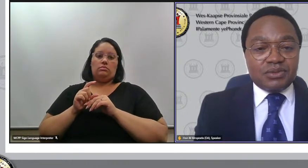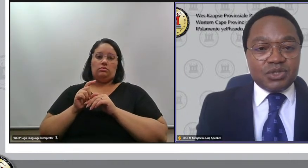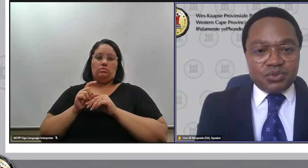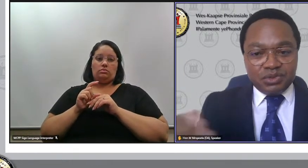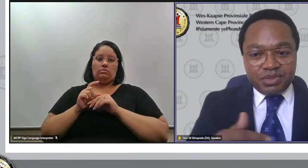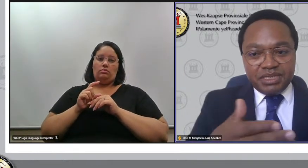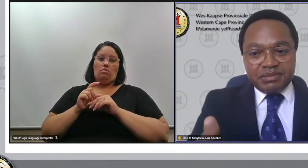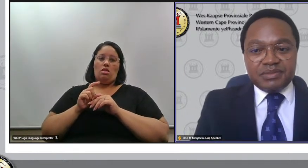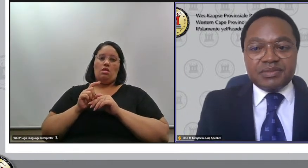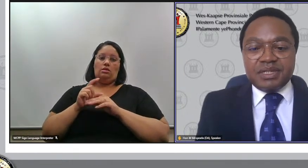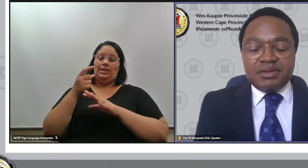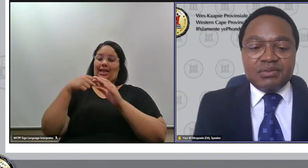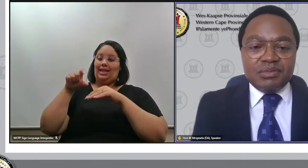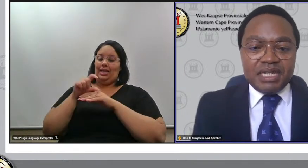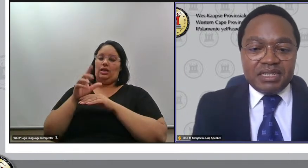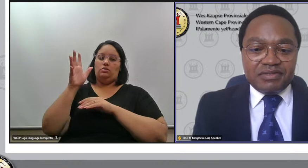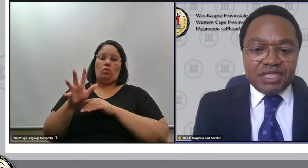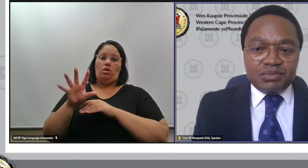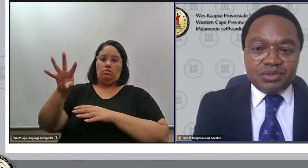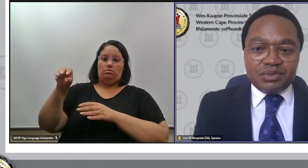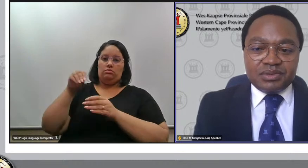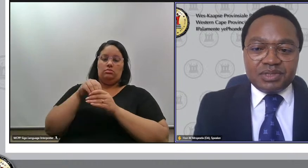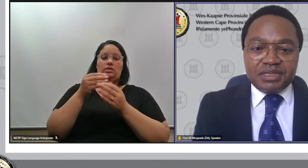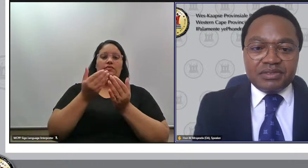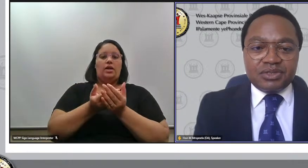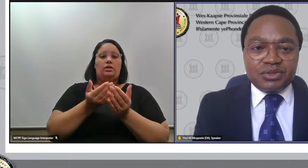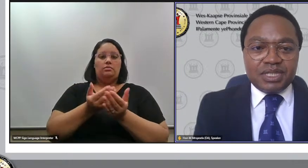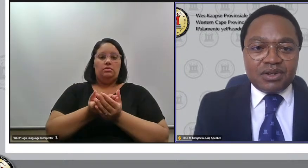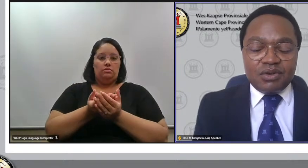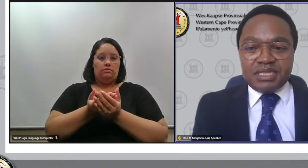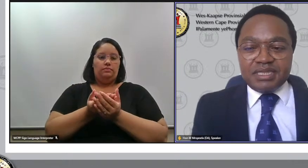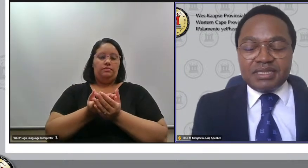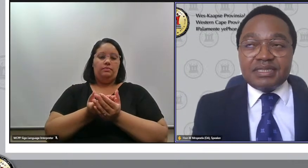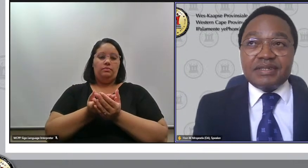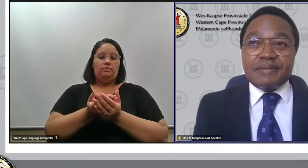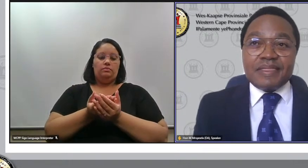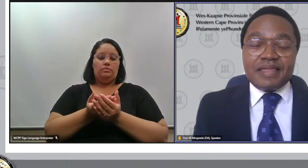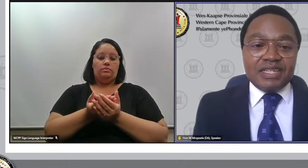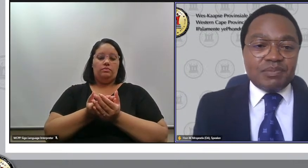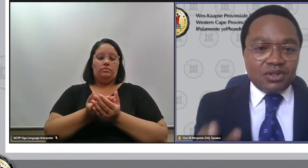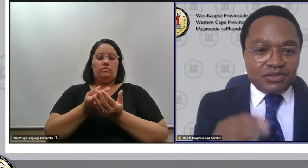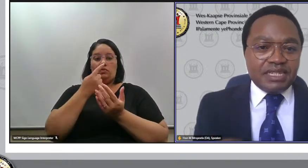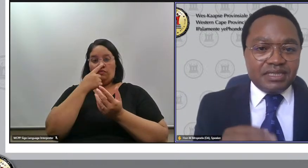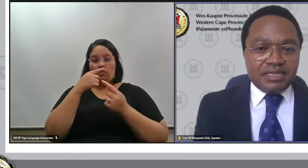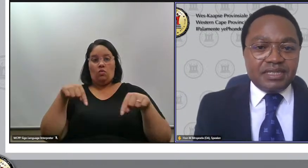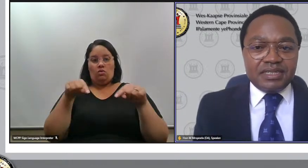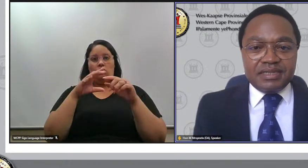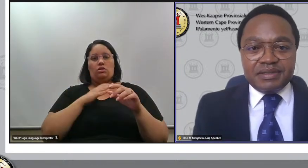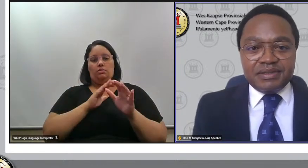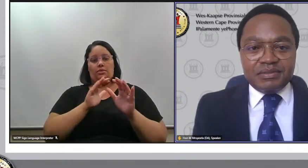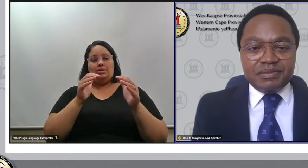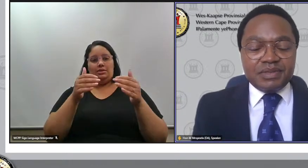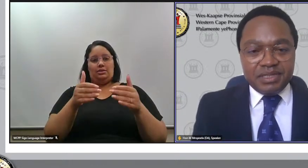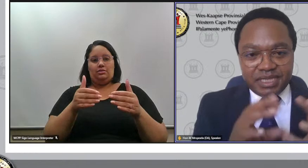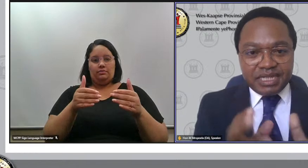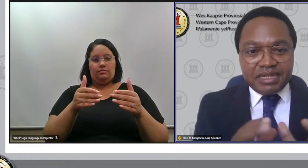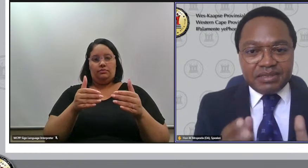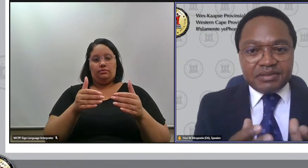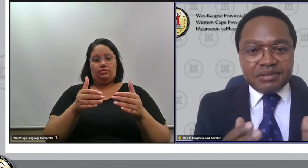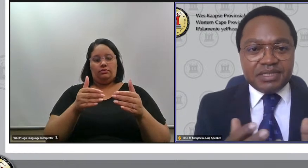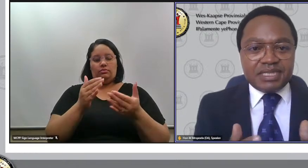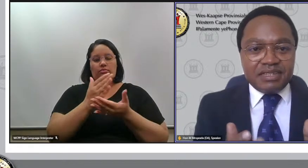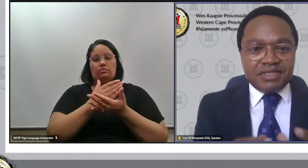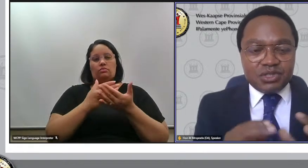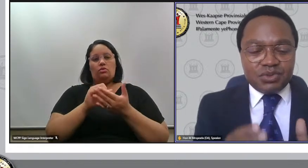appropriated, which will be made available to the committees as part of the